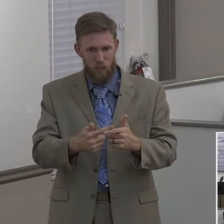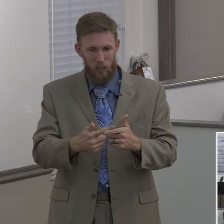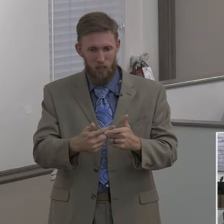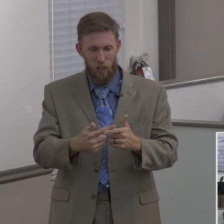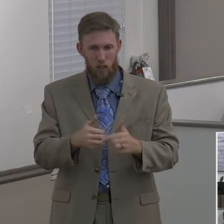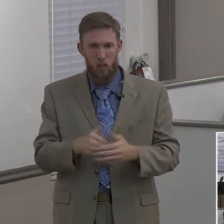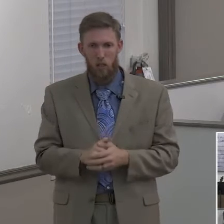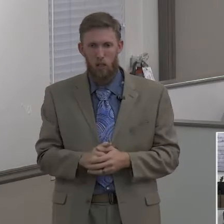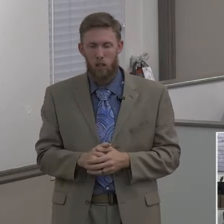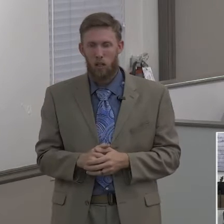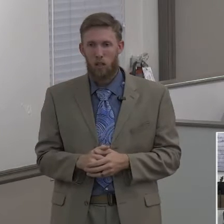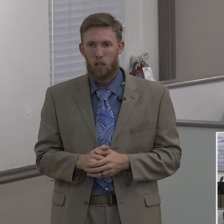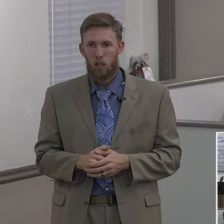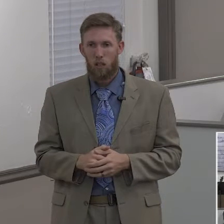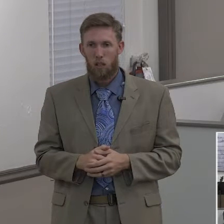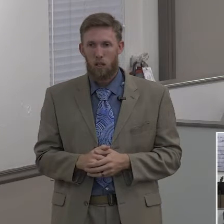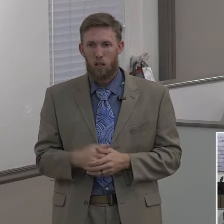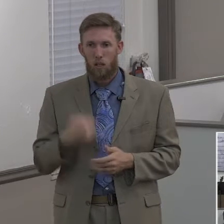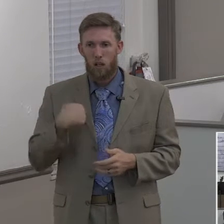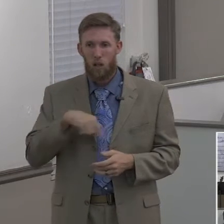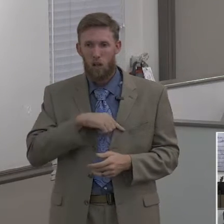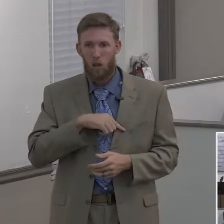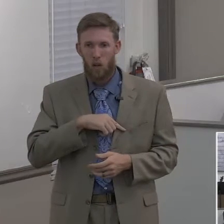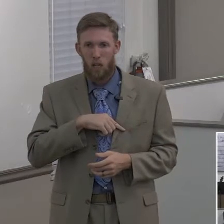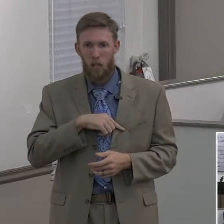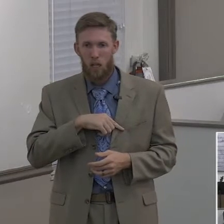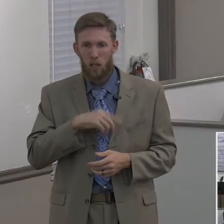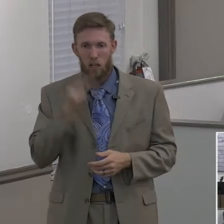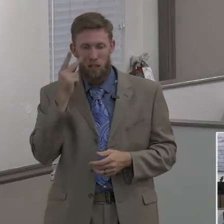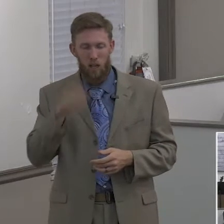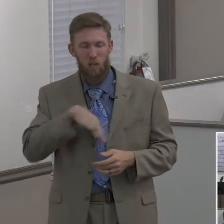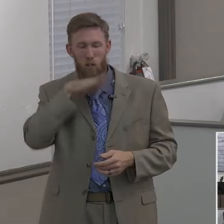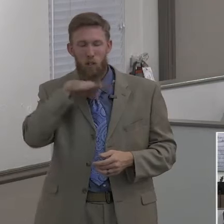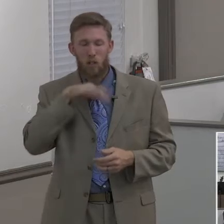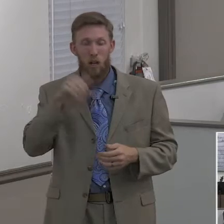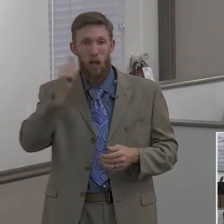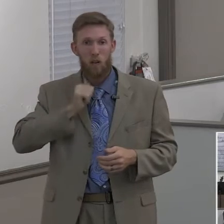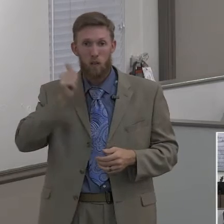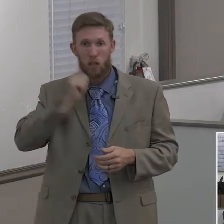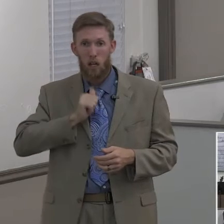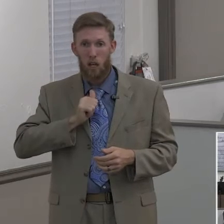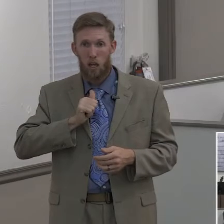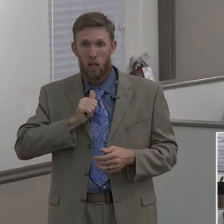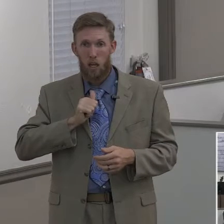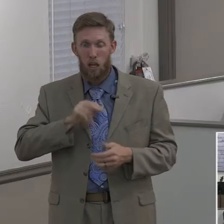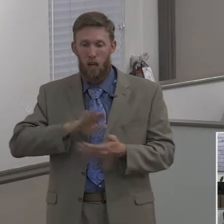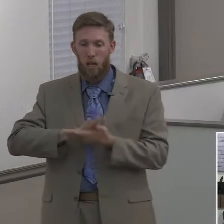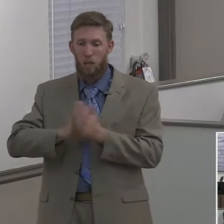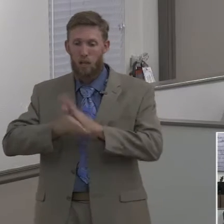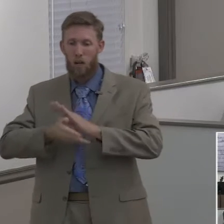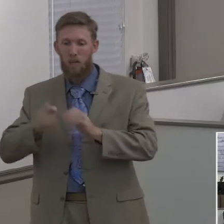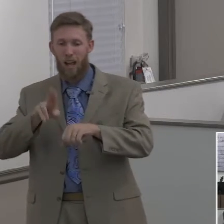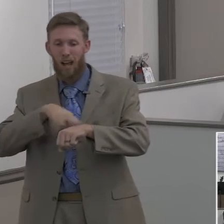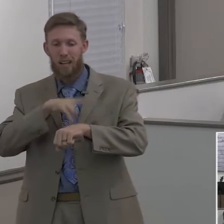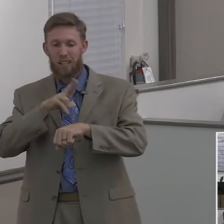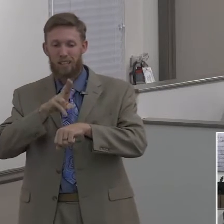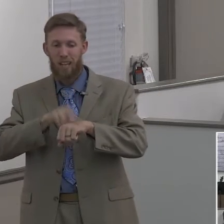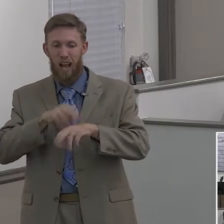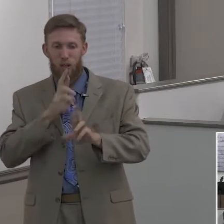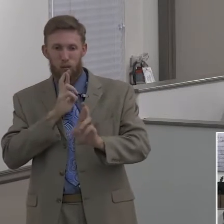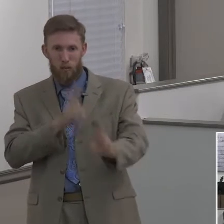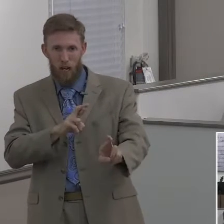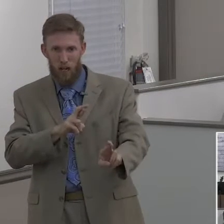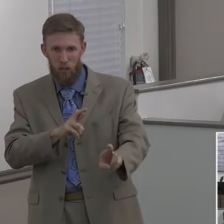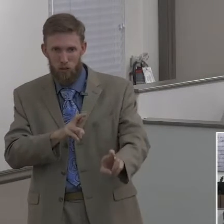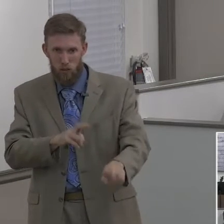okay? Because we deal with frustration every day. Frustration becomes a natural thing in the